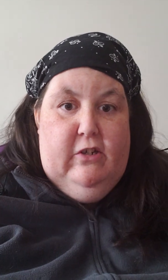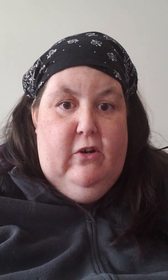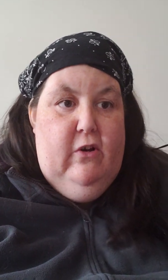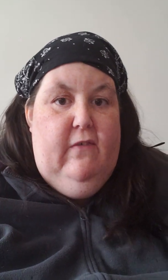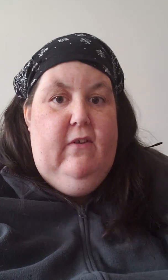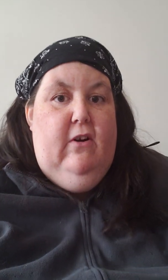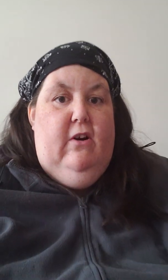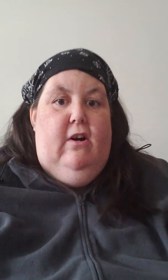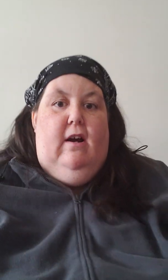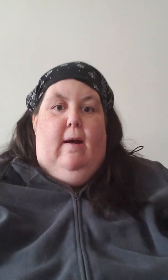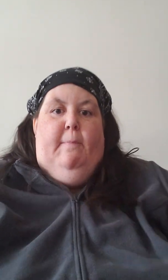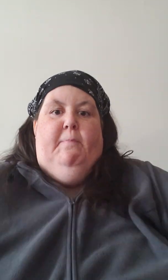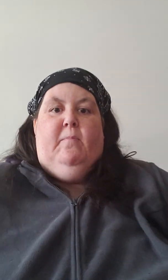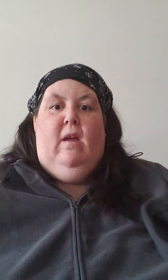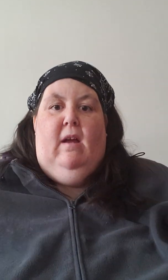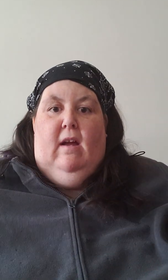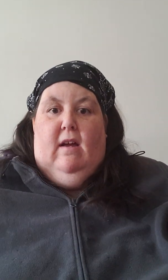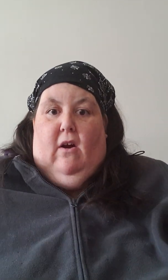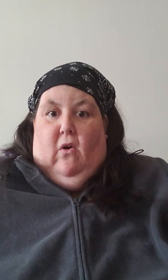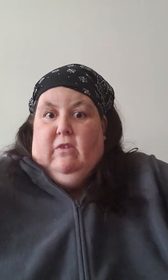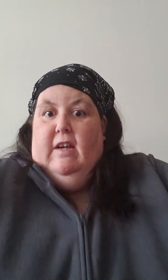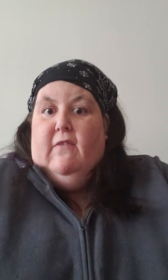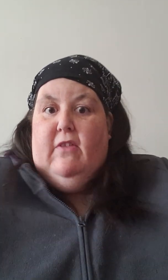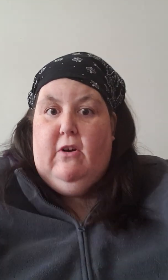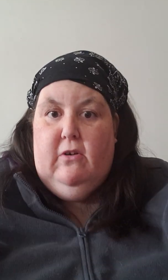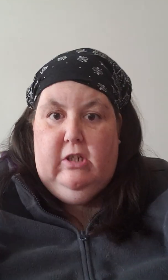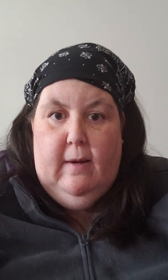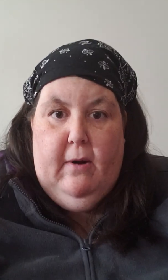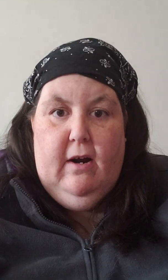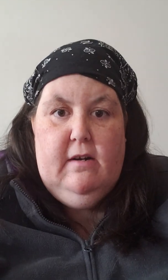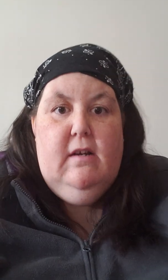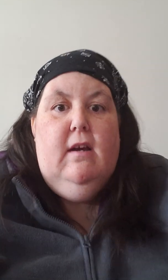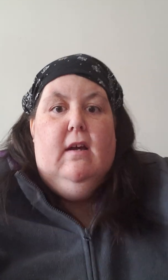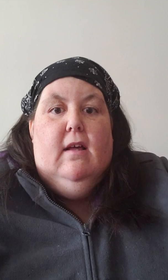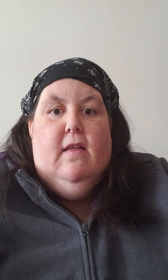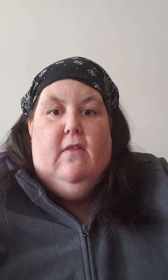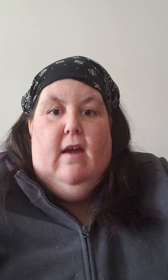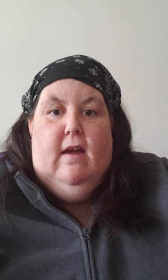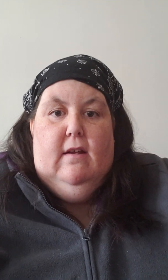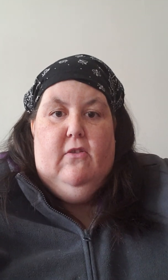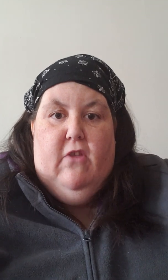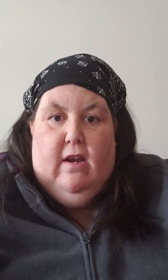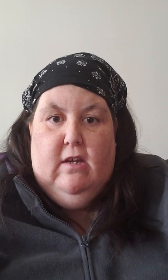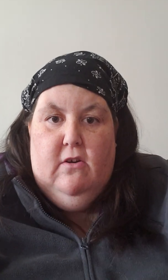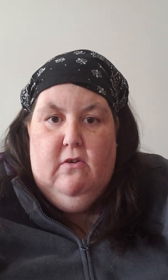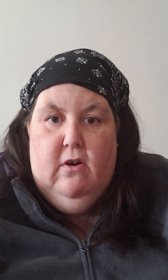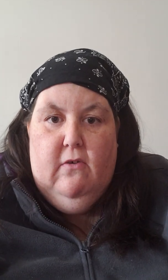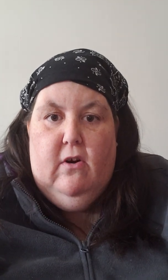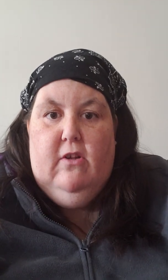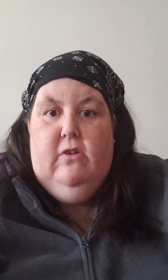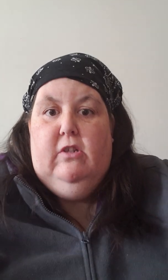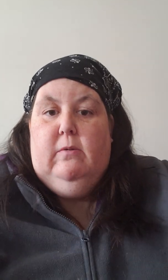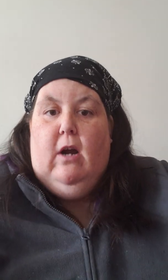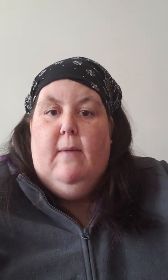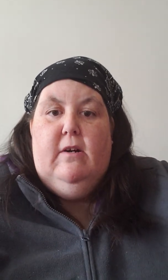So if you're only here for the crochet part, then thank you for the new subscribers,